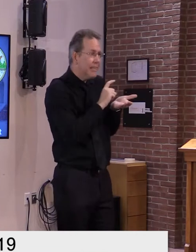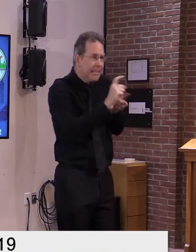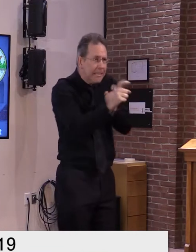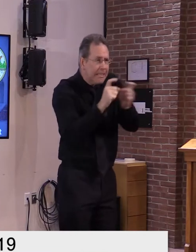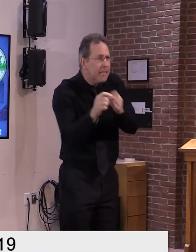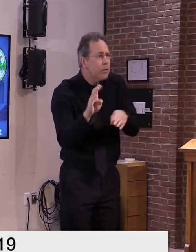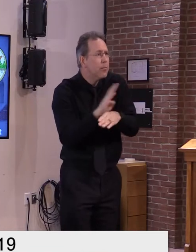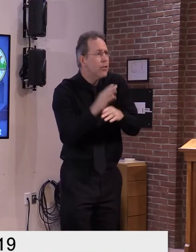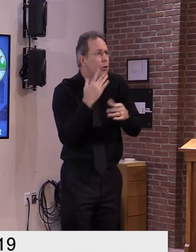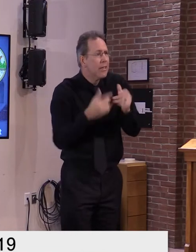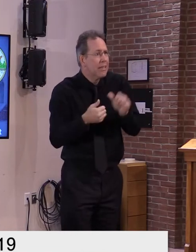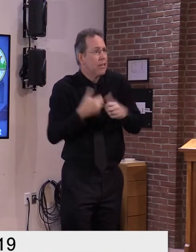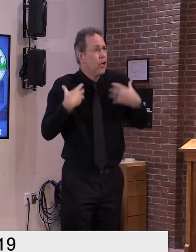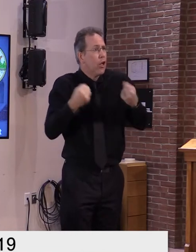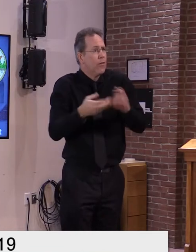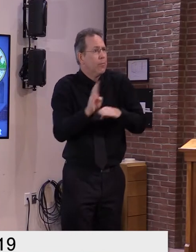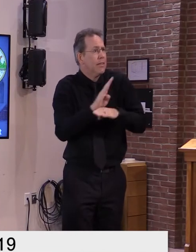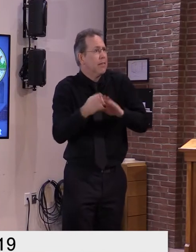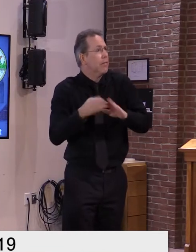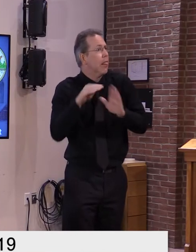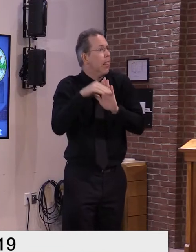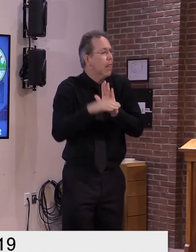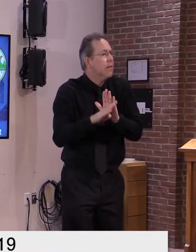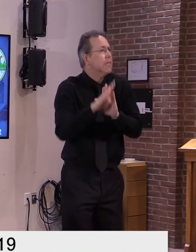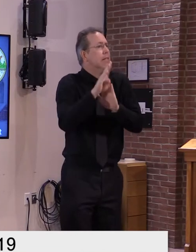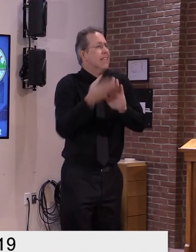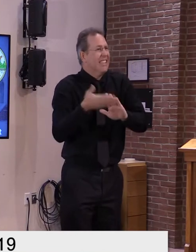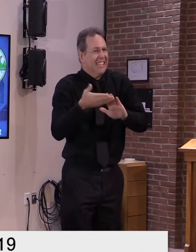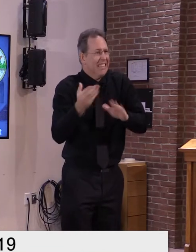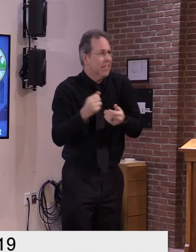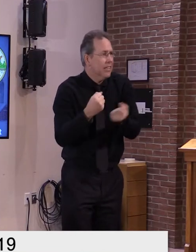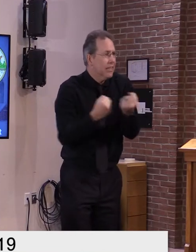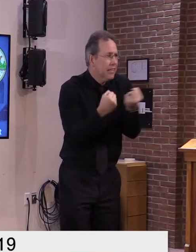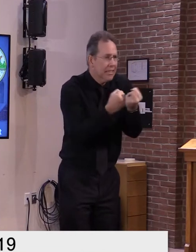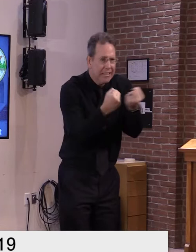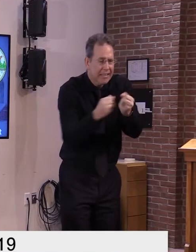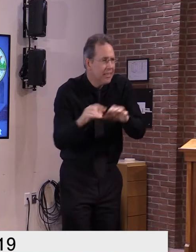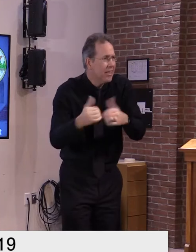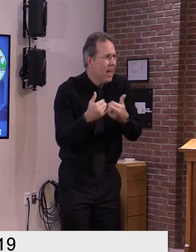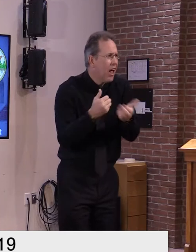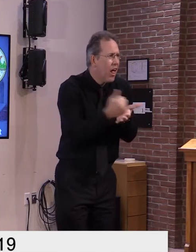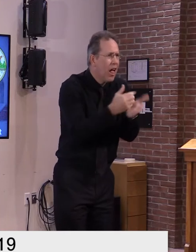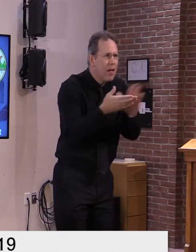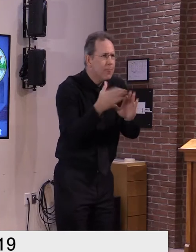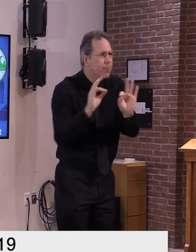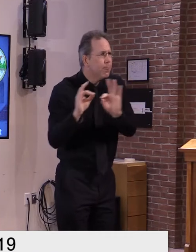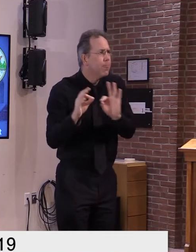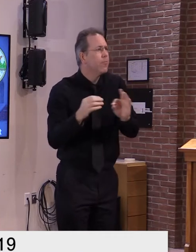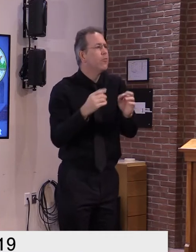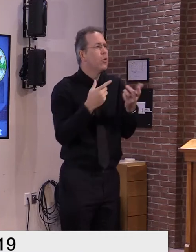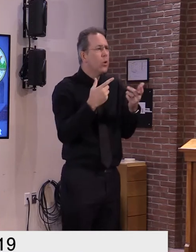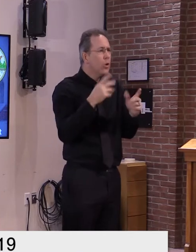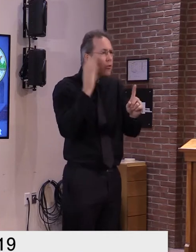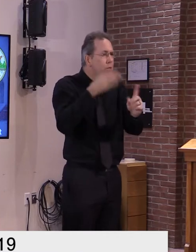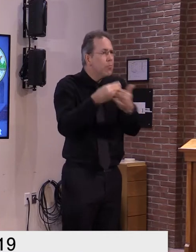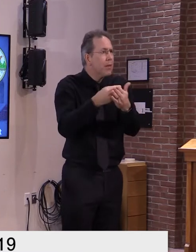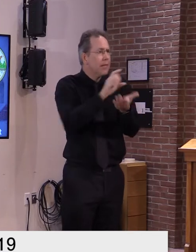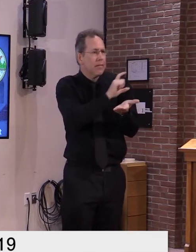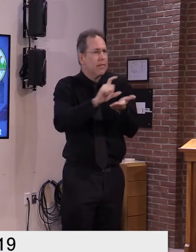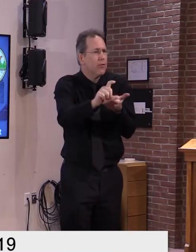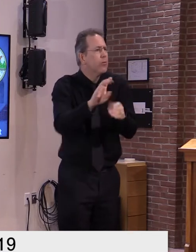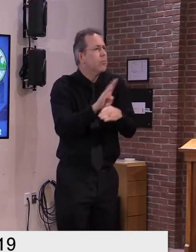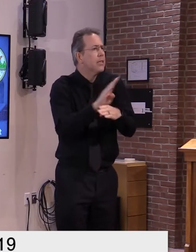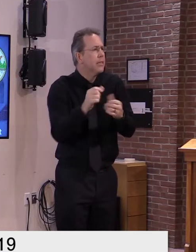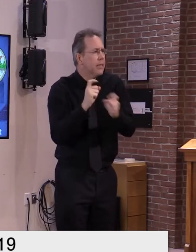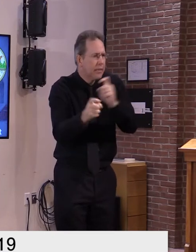we then had to develop the infrastructure to deliver the money directly to businesses and aid their survival through this